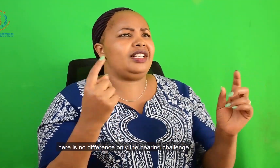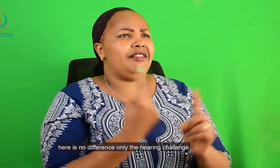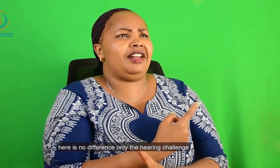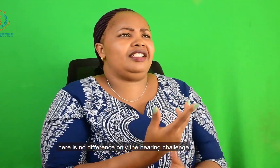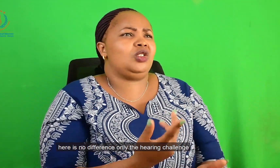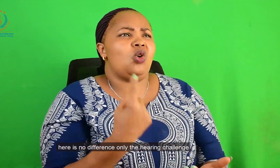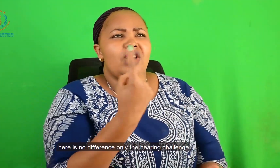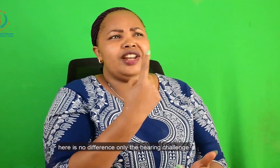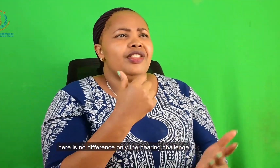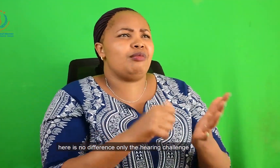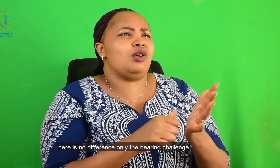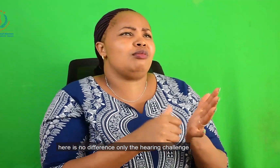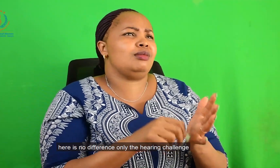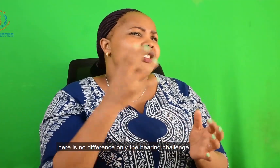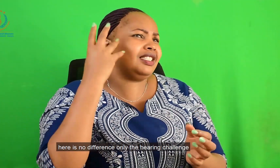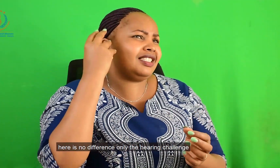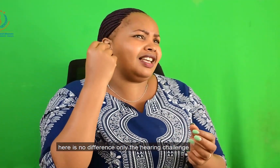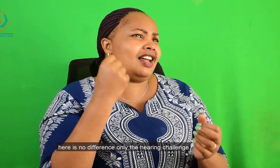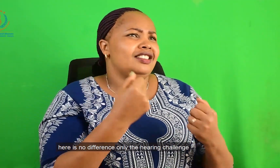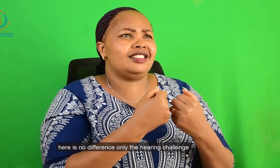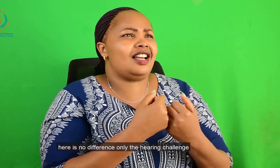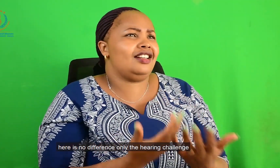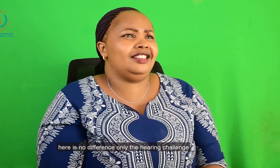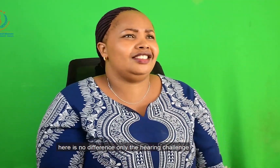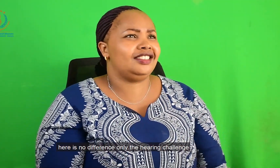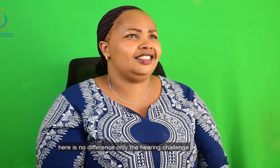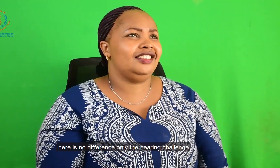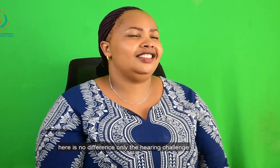difference. Only the problem is just that we cannot hear.